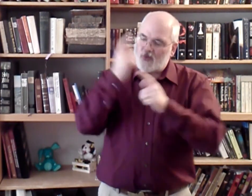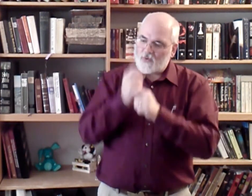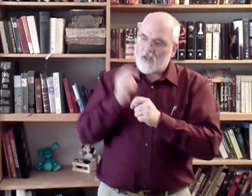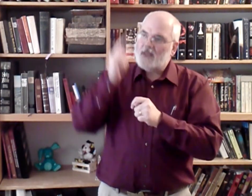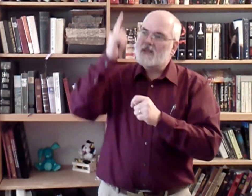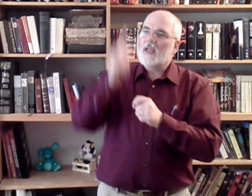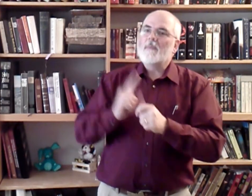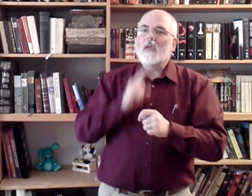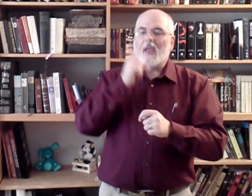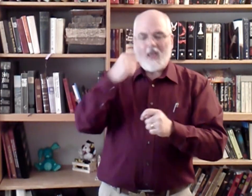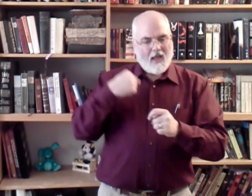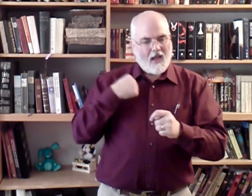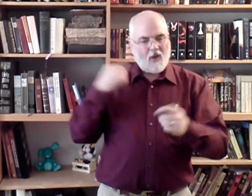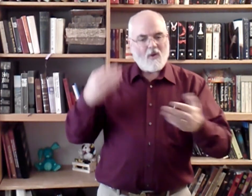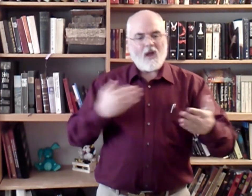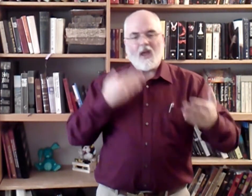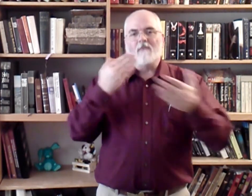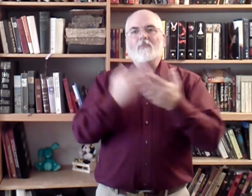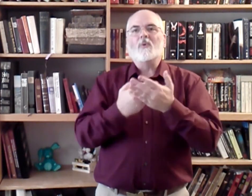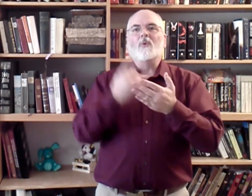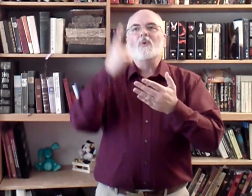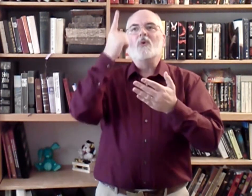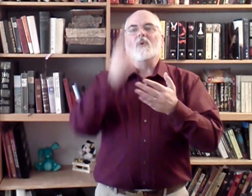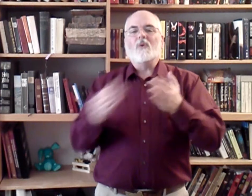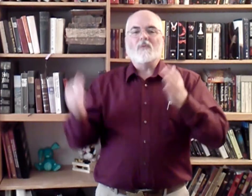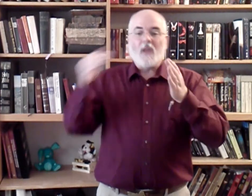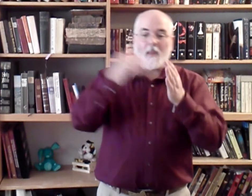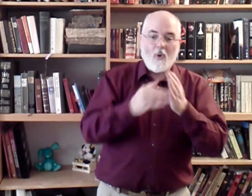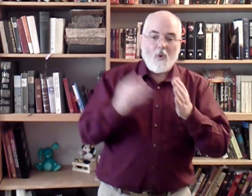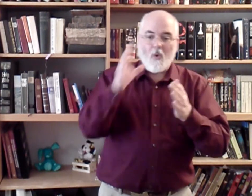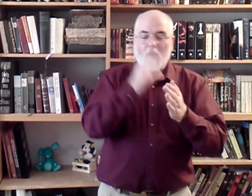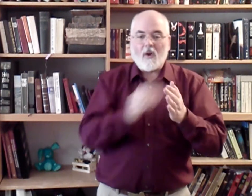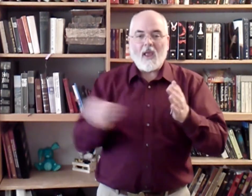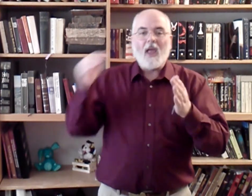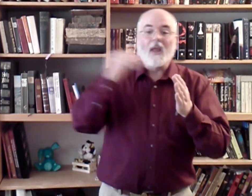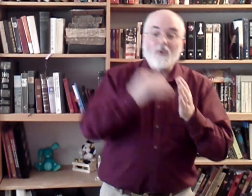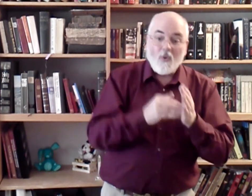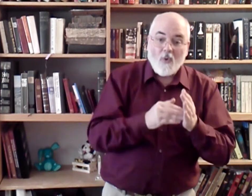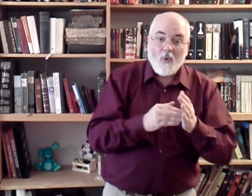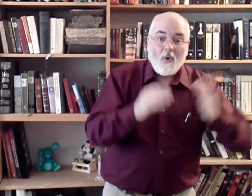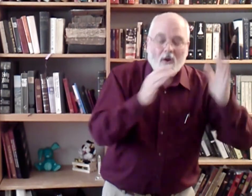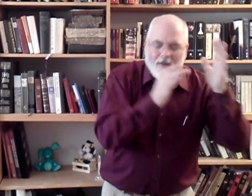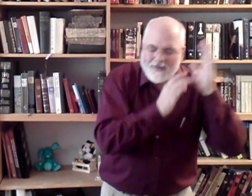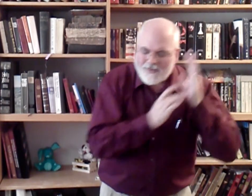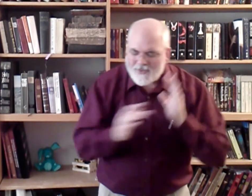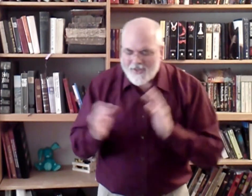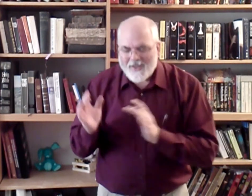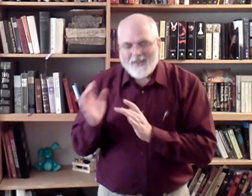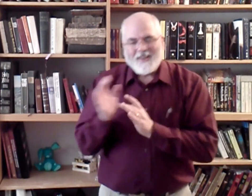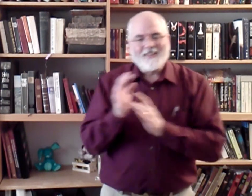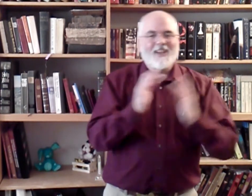proved Him more and more! Jesus,